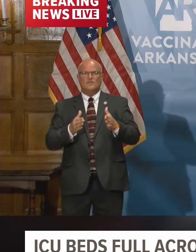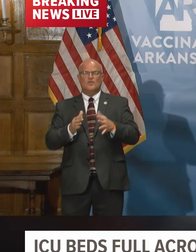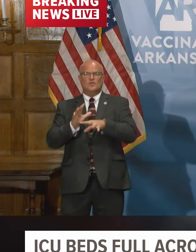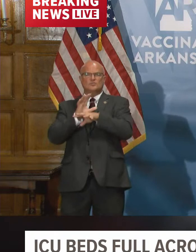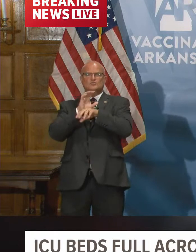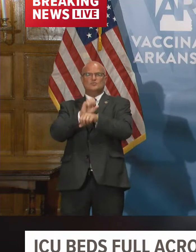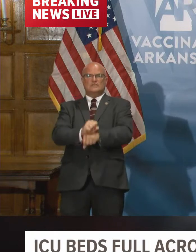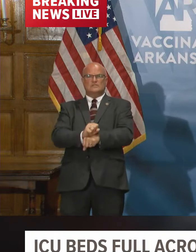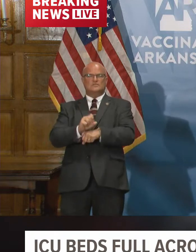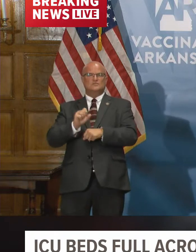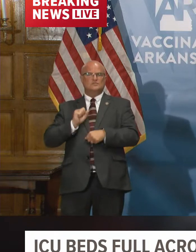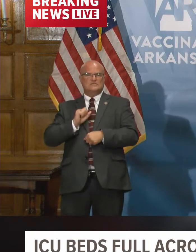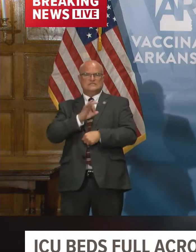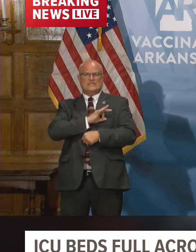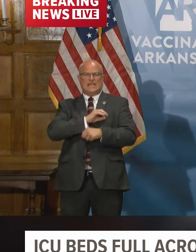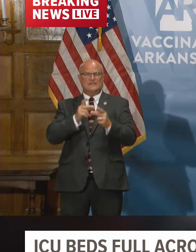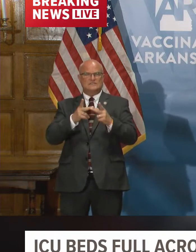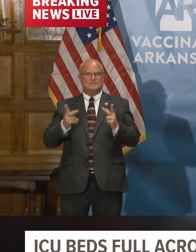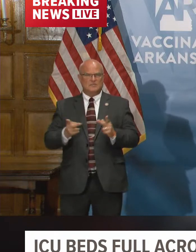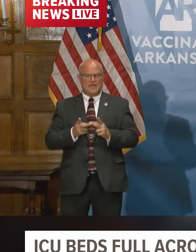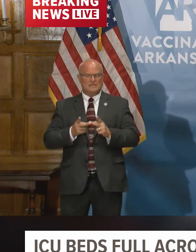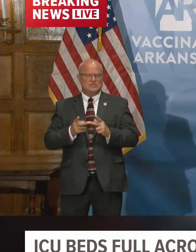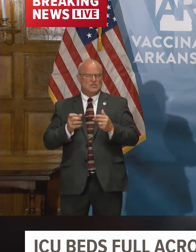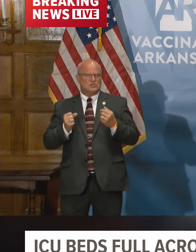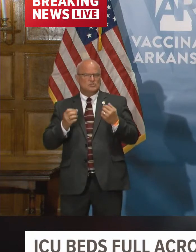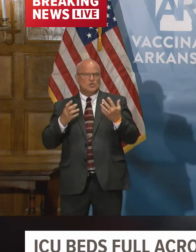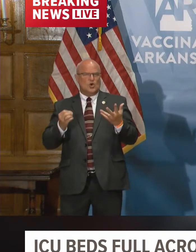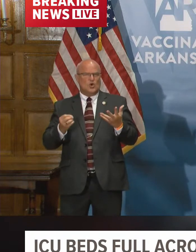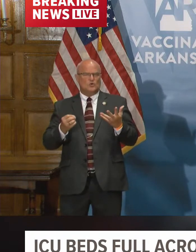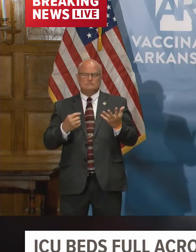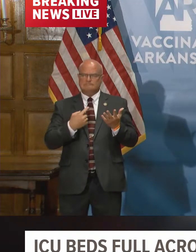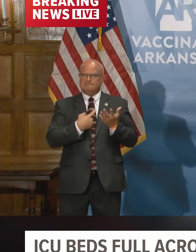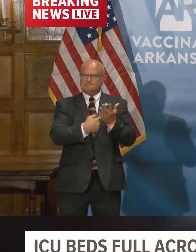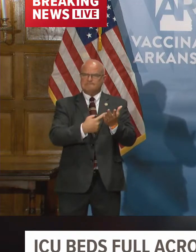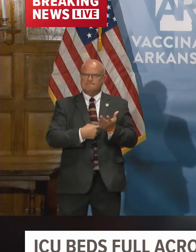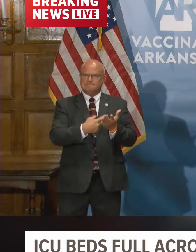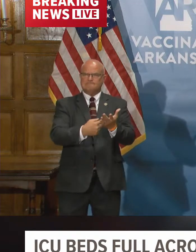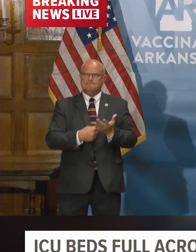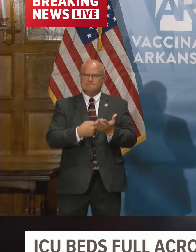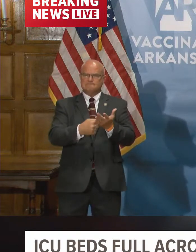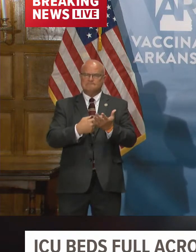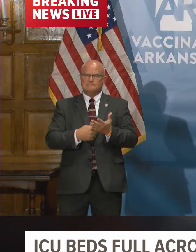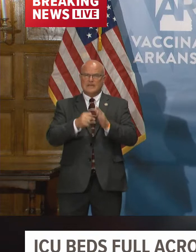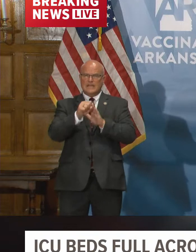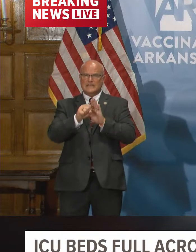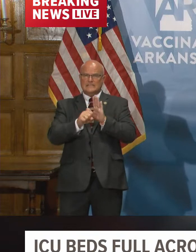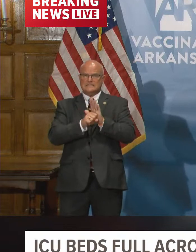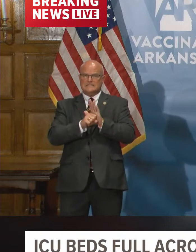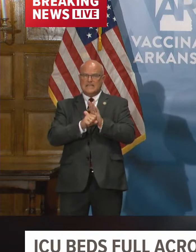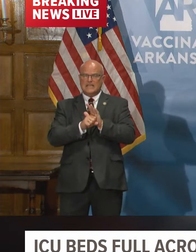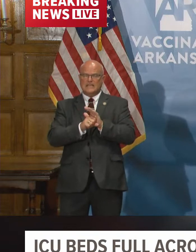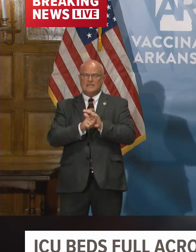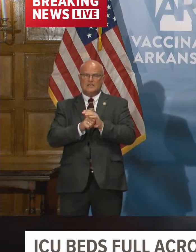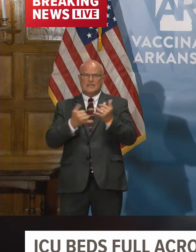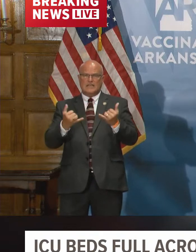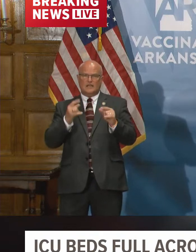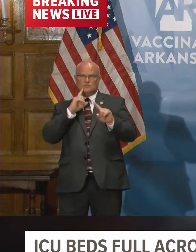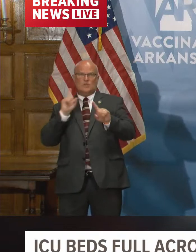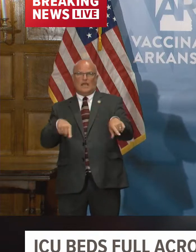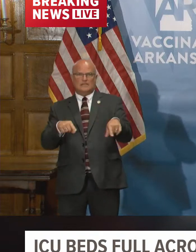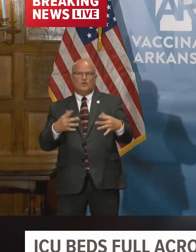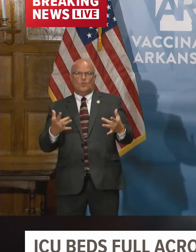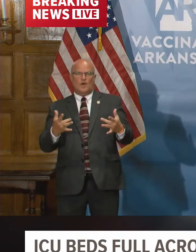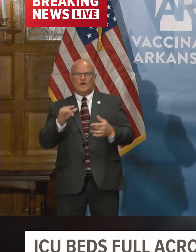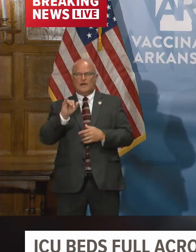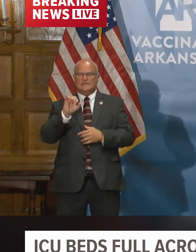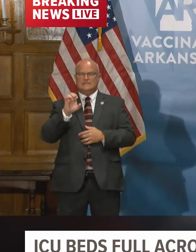and bed space. So one could argue, I guess the state might only be being reactive right now. I mean, why